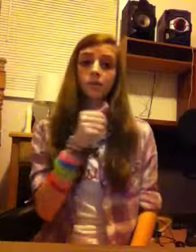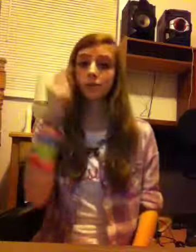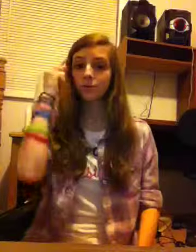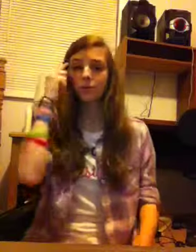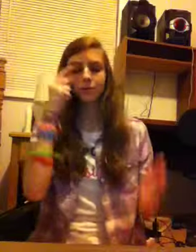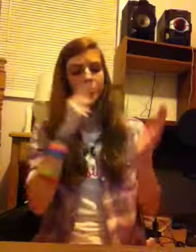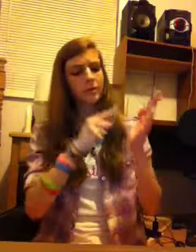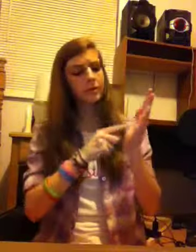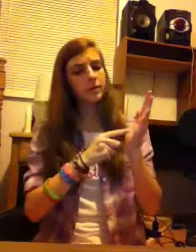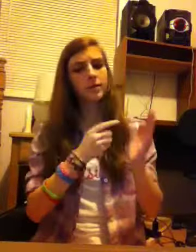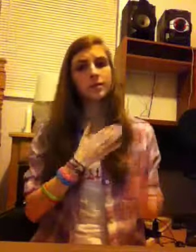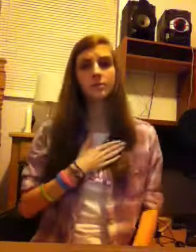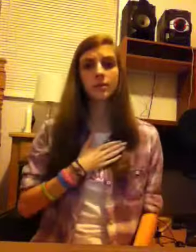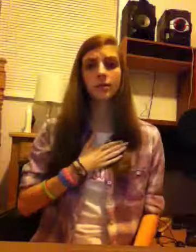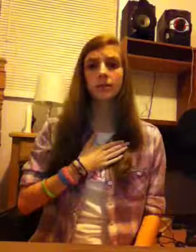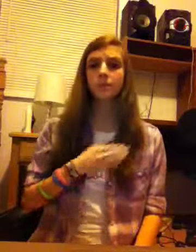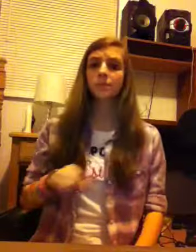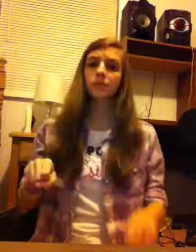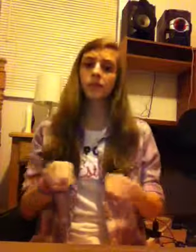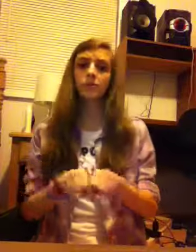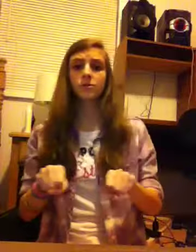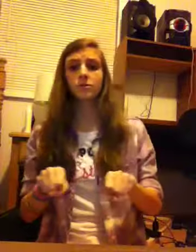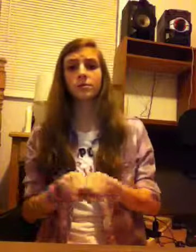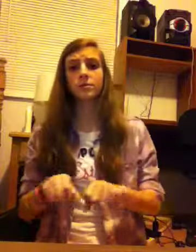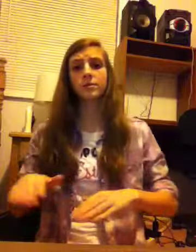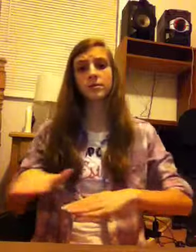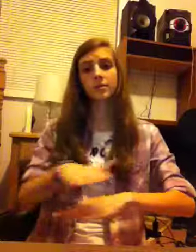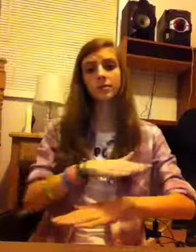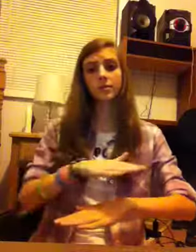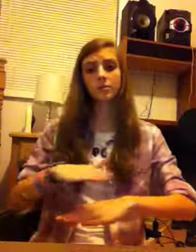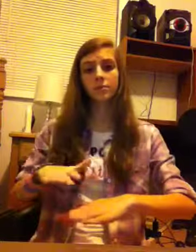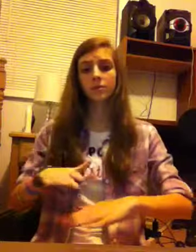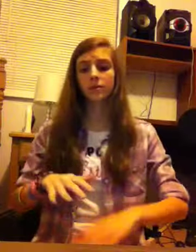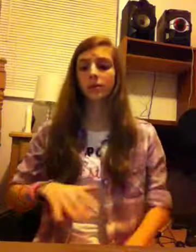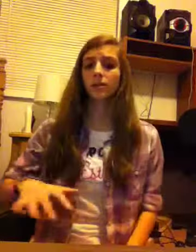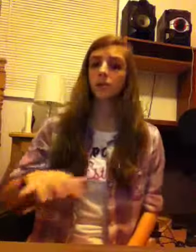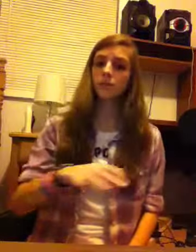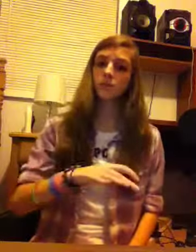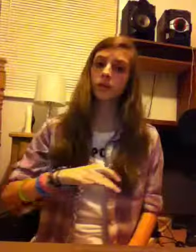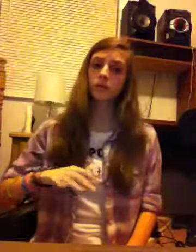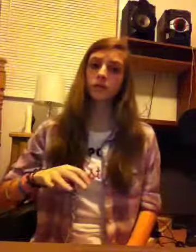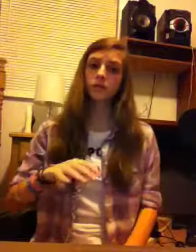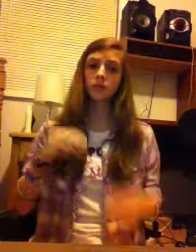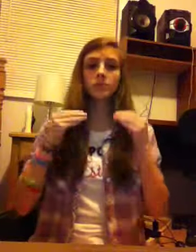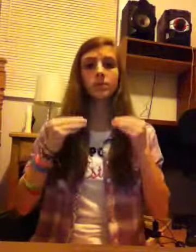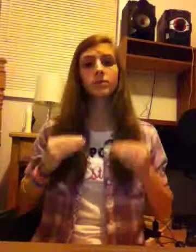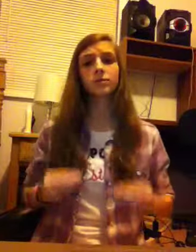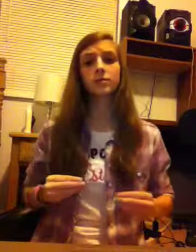don't recognize me That these shoes and this apron, that place and its patrons